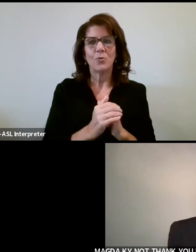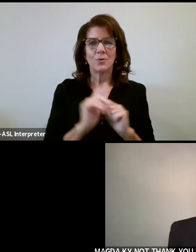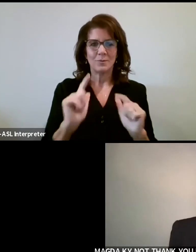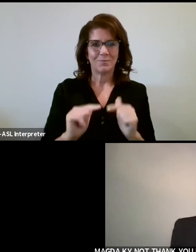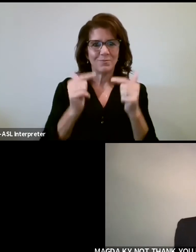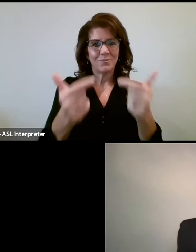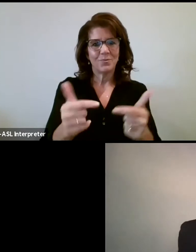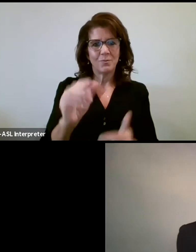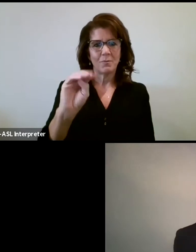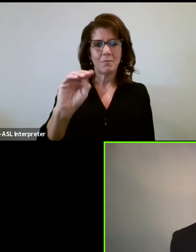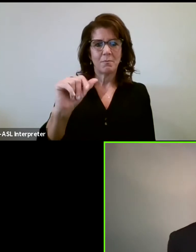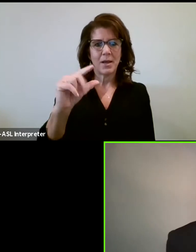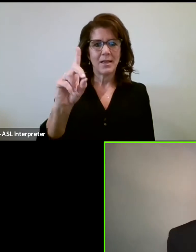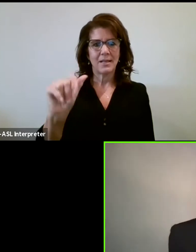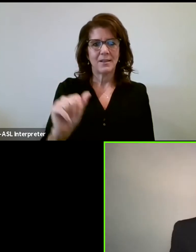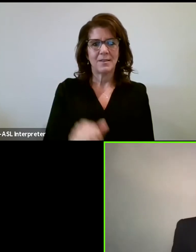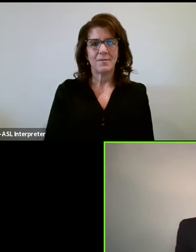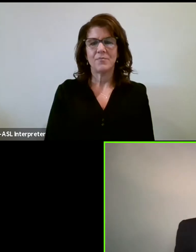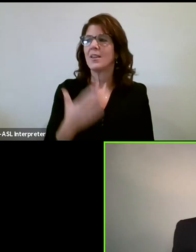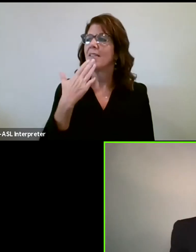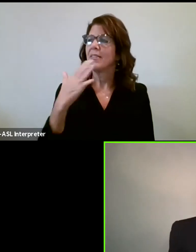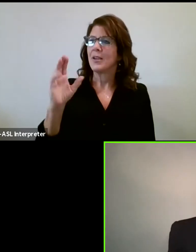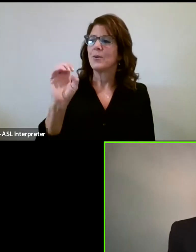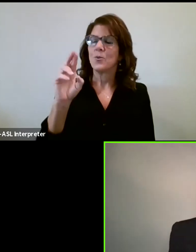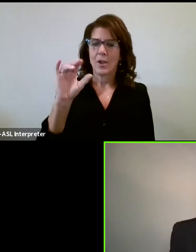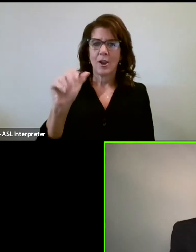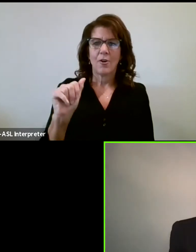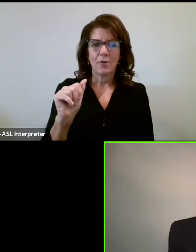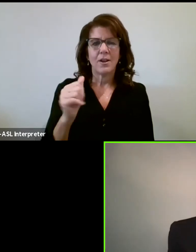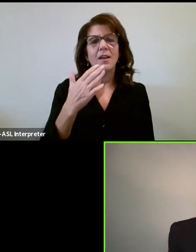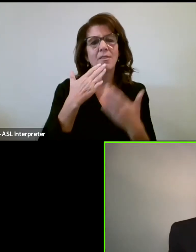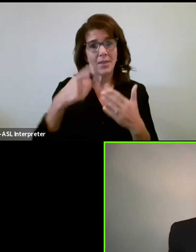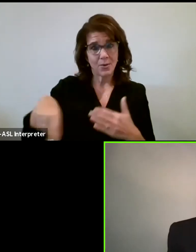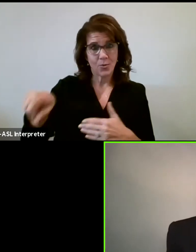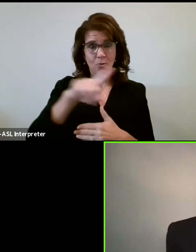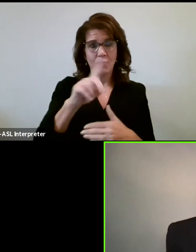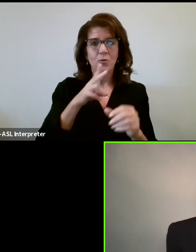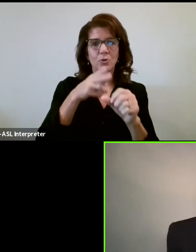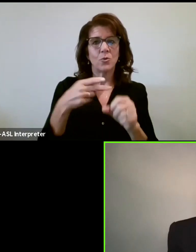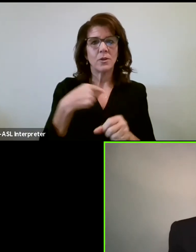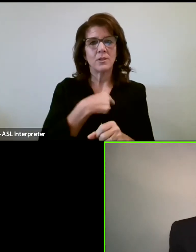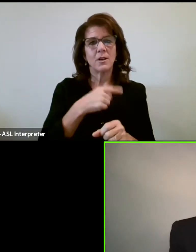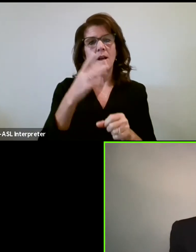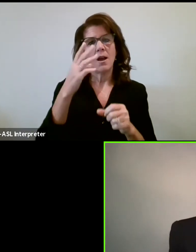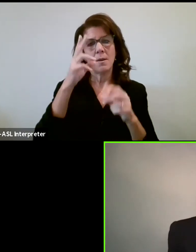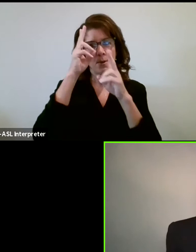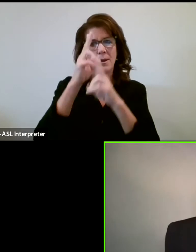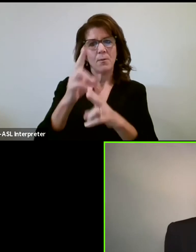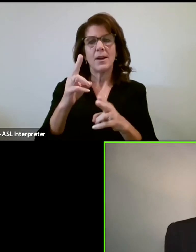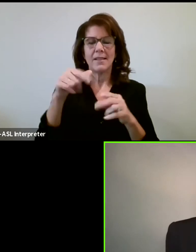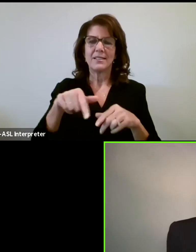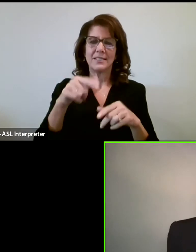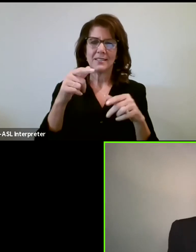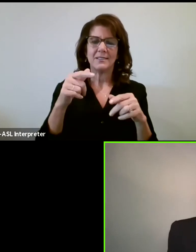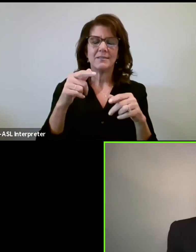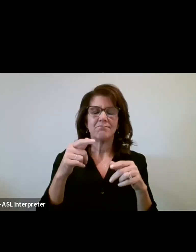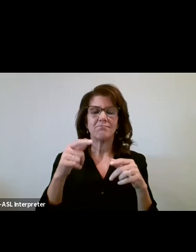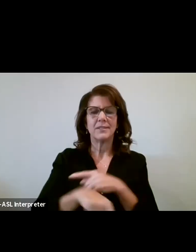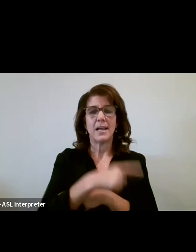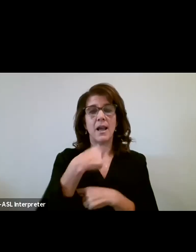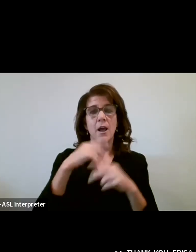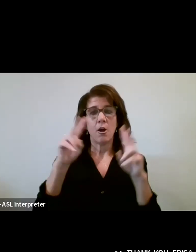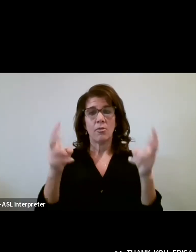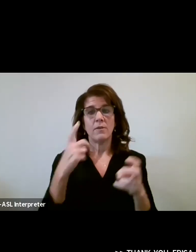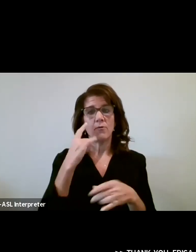you, Magda. Thank you, Erica, and thank you all for joining us today. I'm commemorating this day. Our theme for